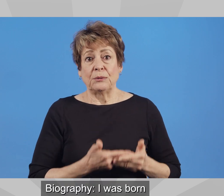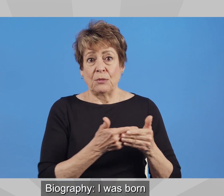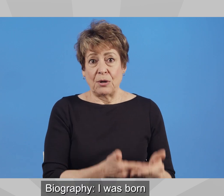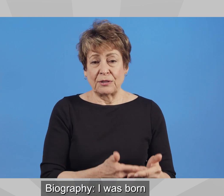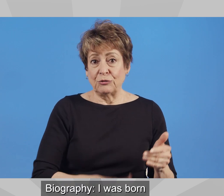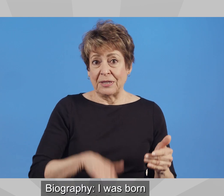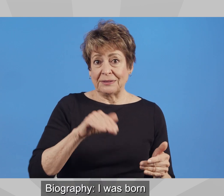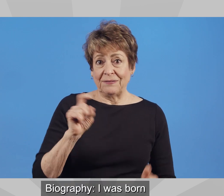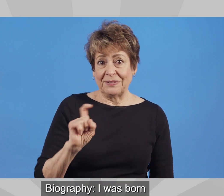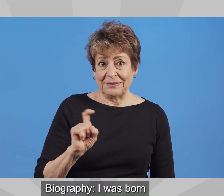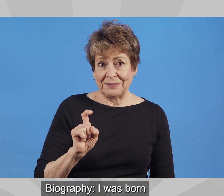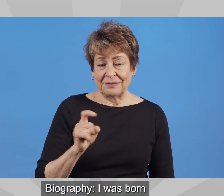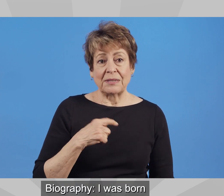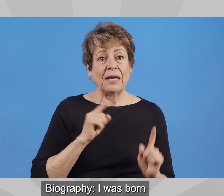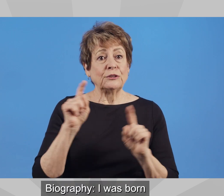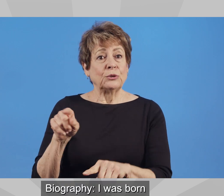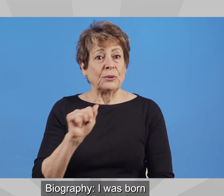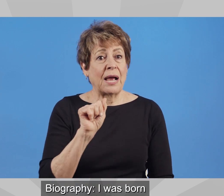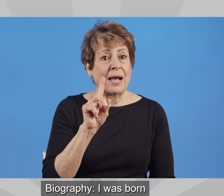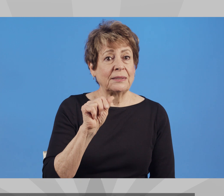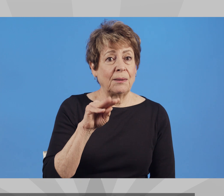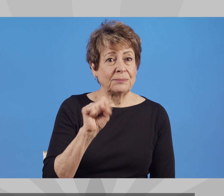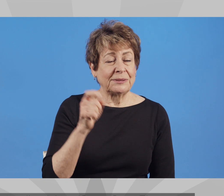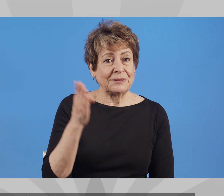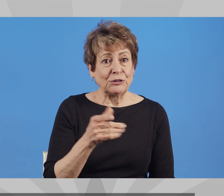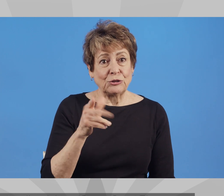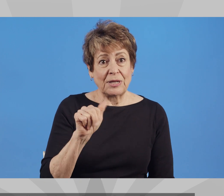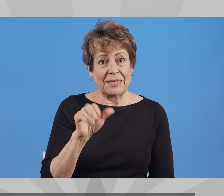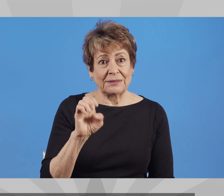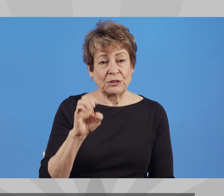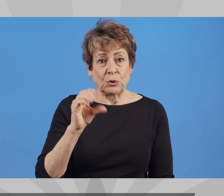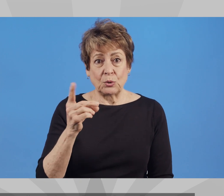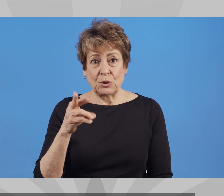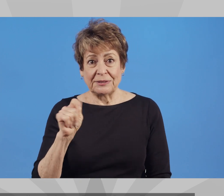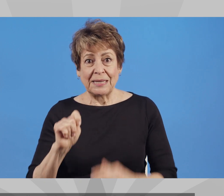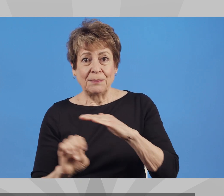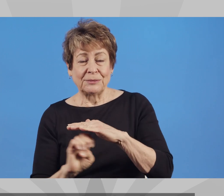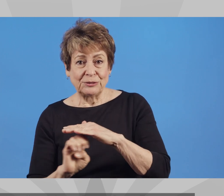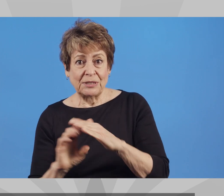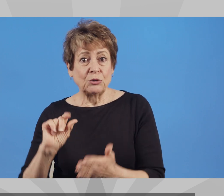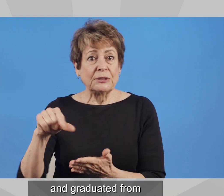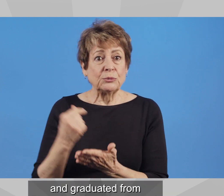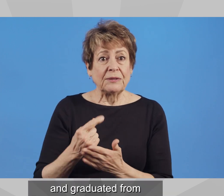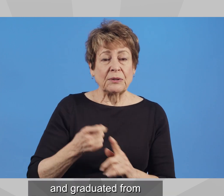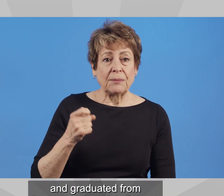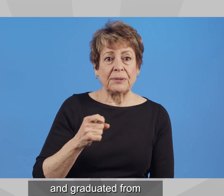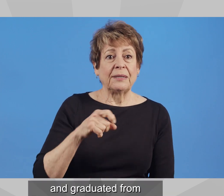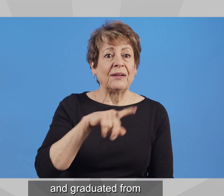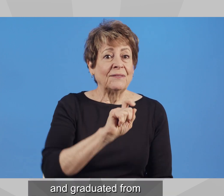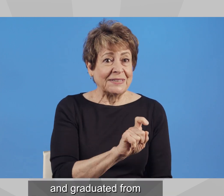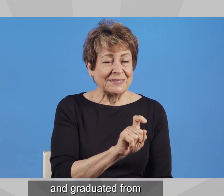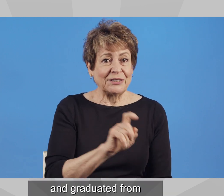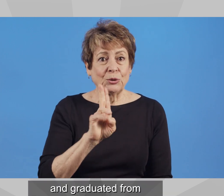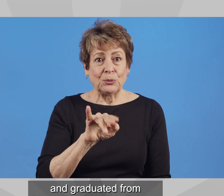Biography. I was born and raised in Phoenix, attending Adams Grace Court Elementary, and graduated